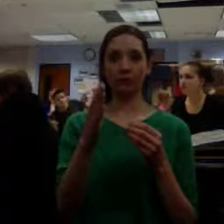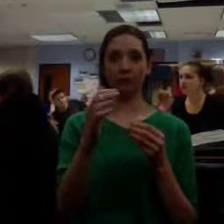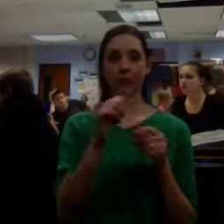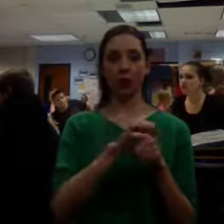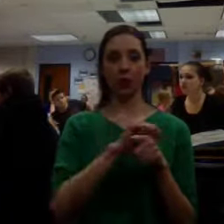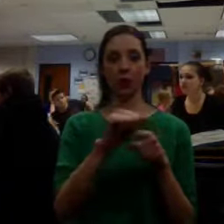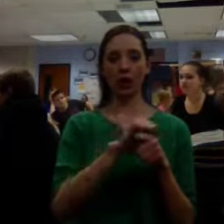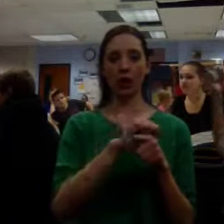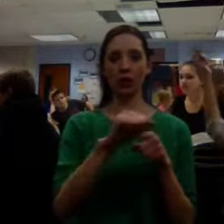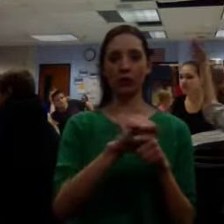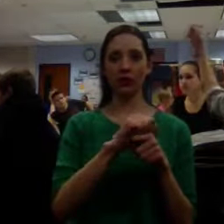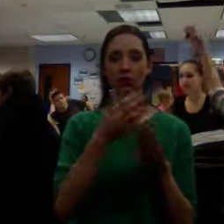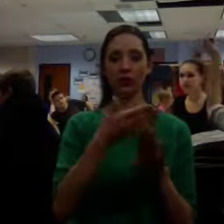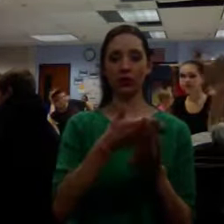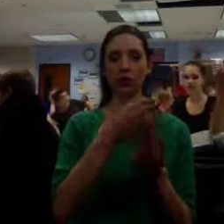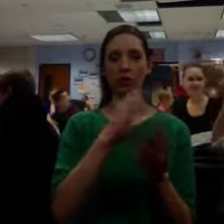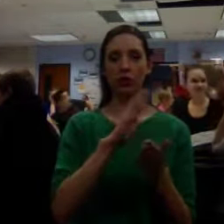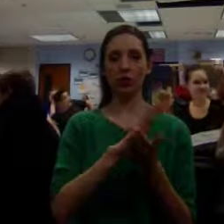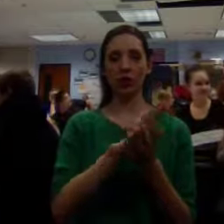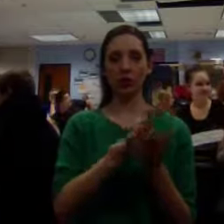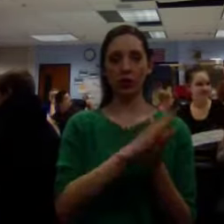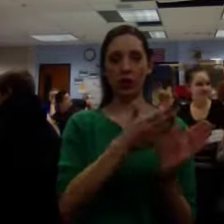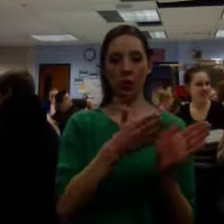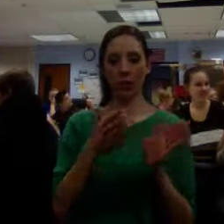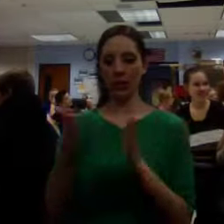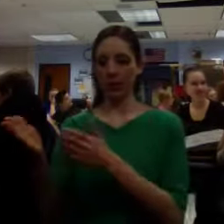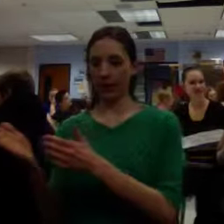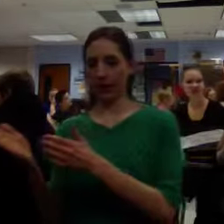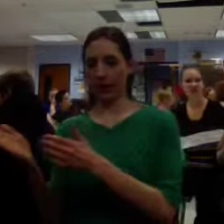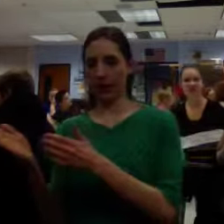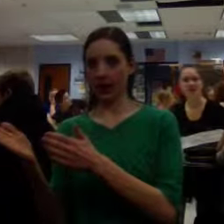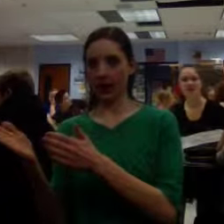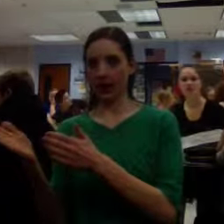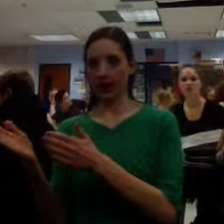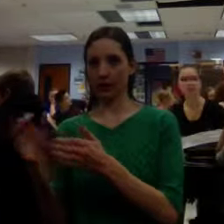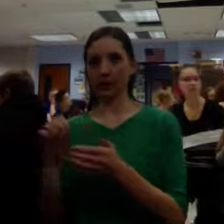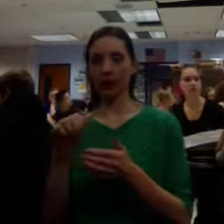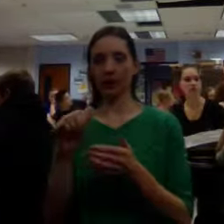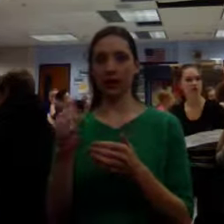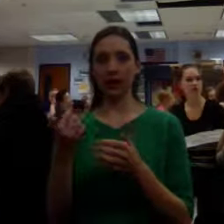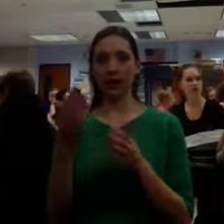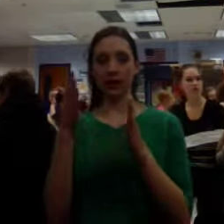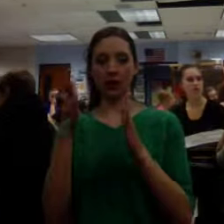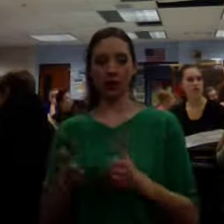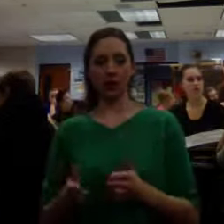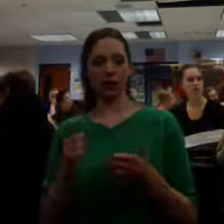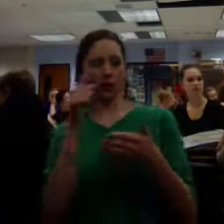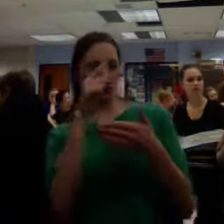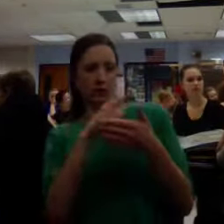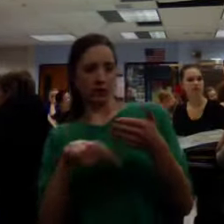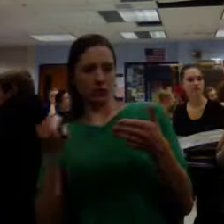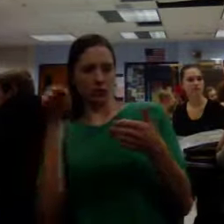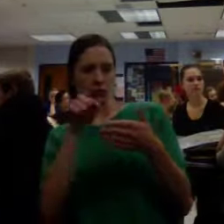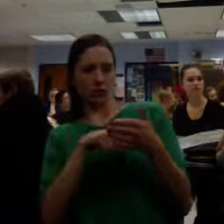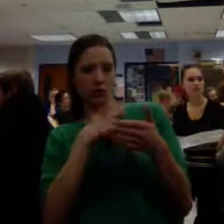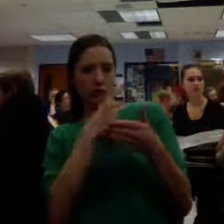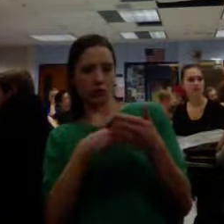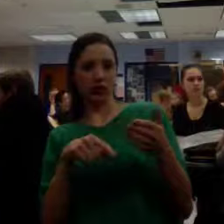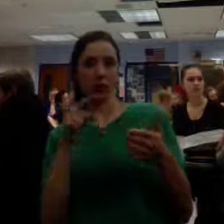will critique you. I'm going to give you a little half sheet, and you will write down a critique about that group, and